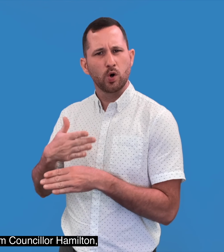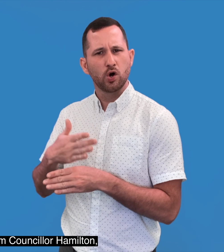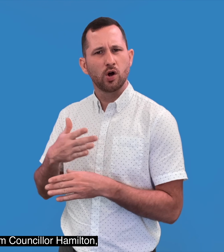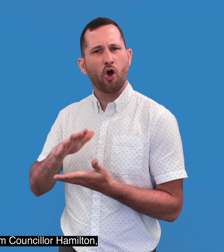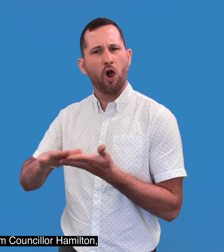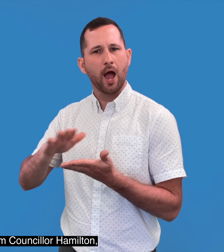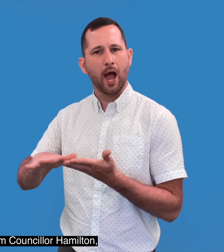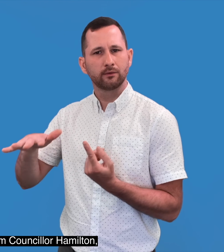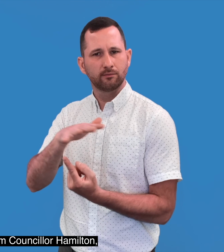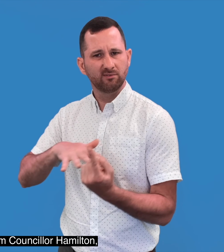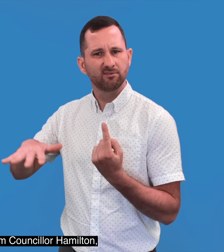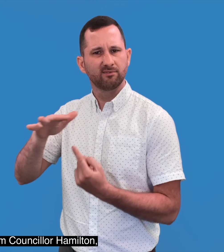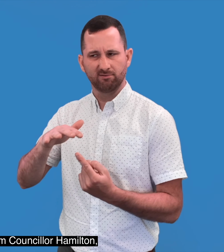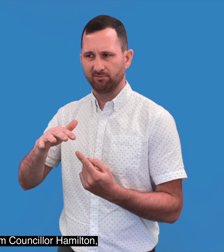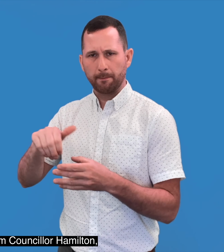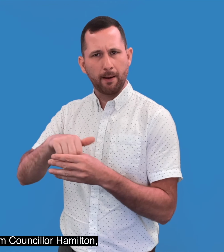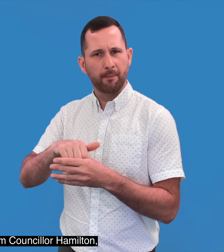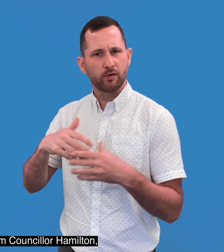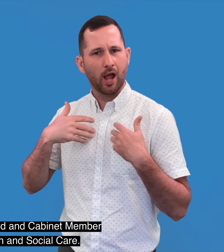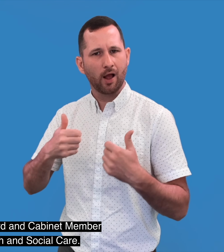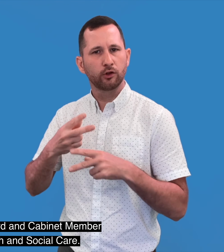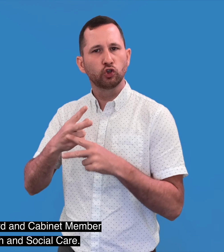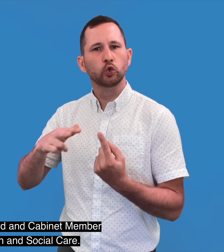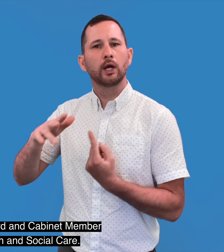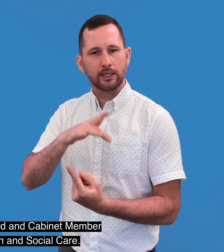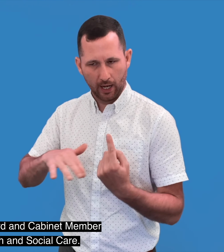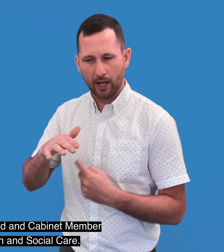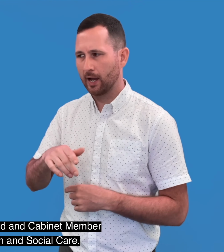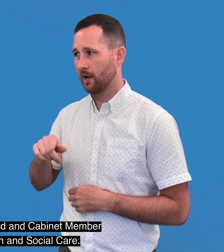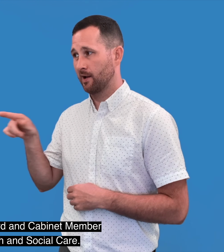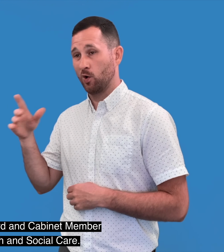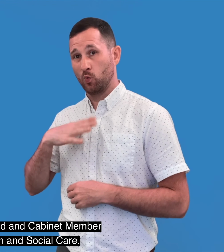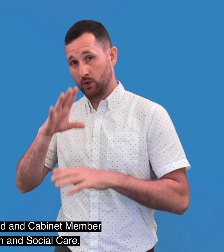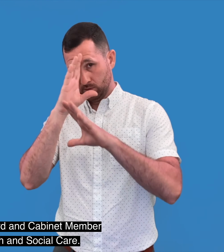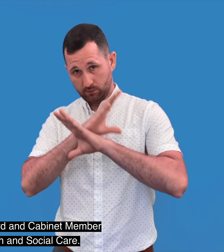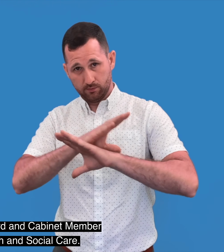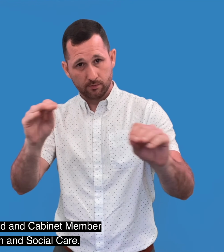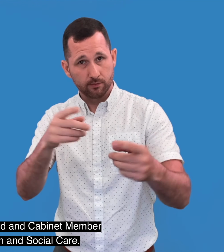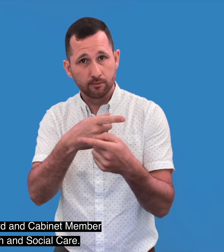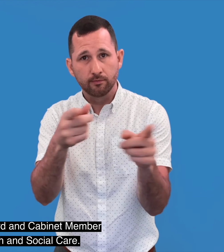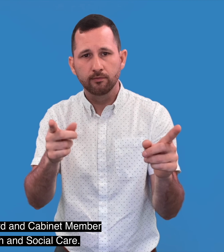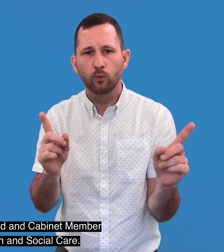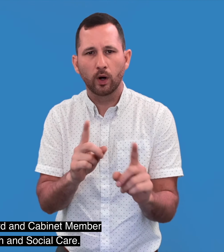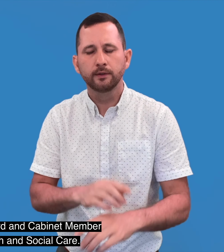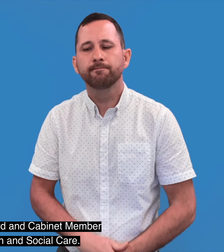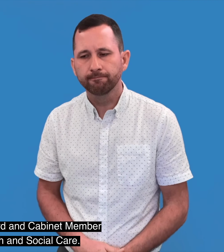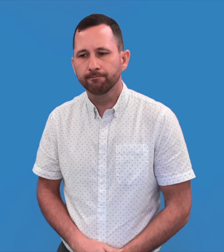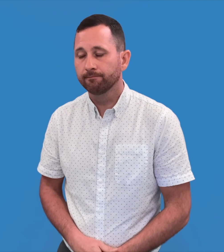Message from Councillor Hamilton, Holyhead Ward and Cabinet Member for Health and Social Care.